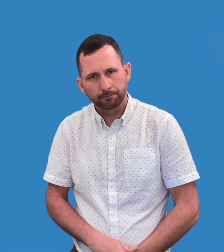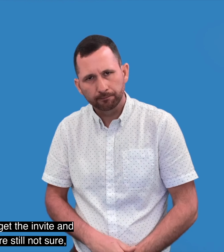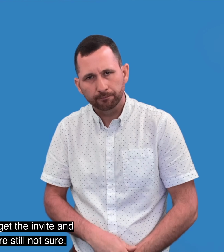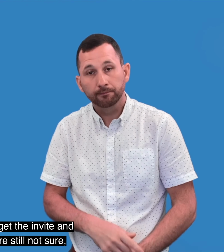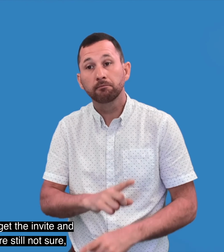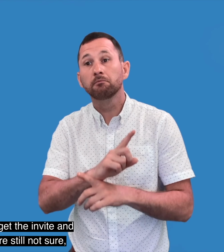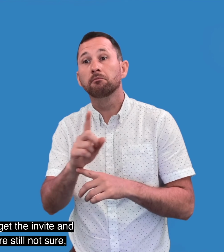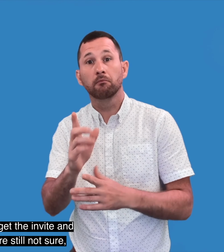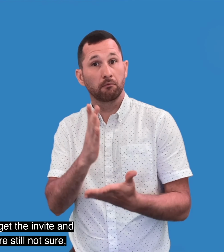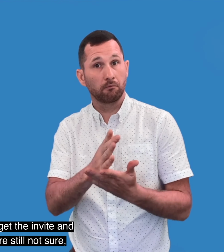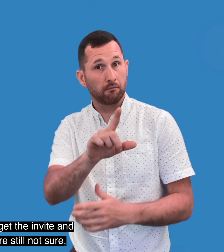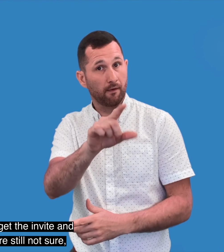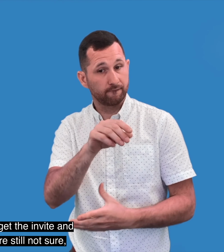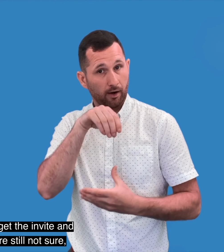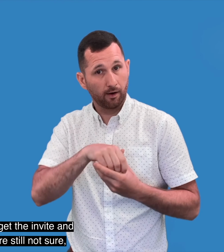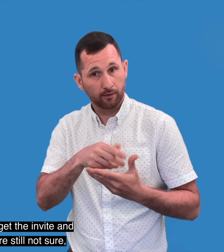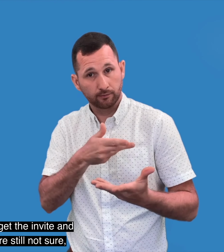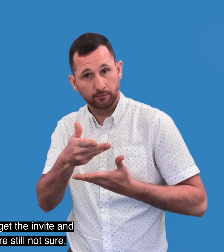If you get the invite and you're still not sure,